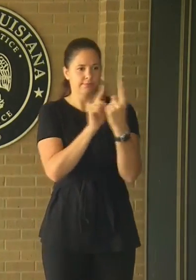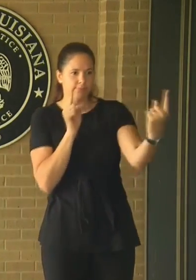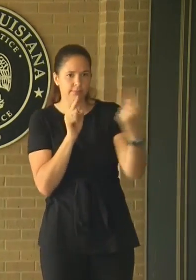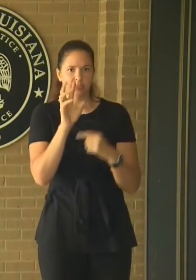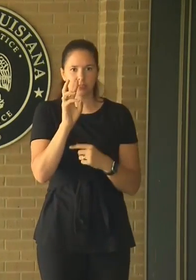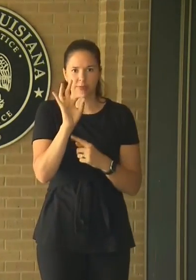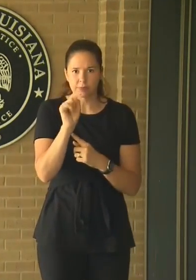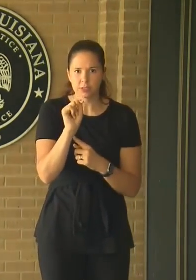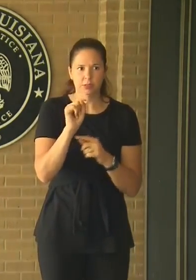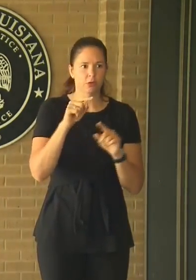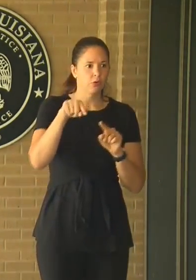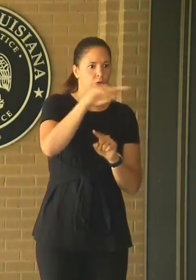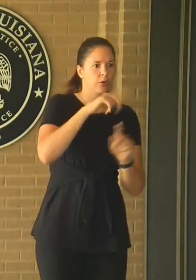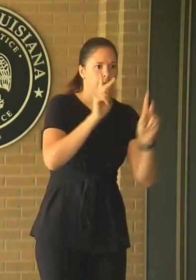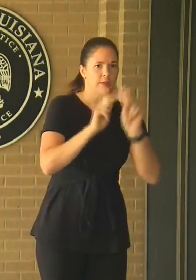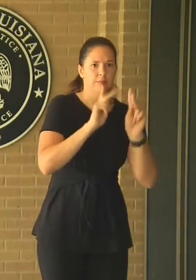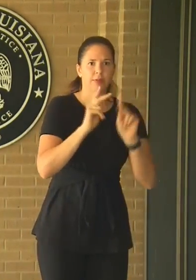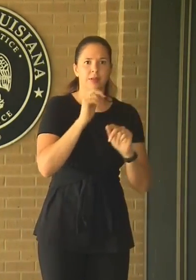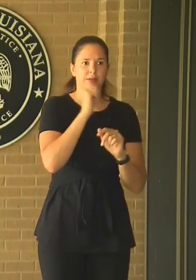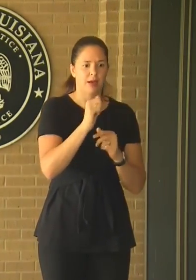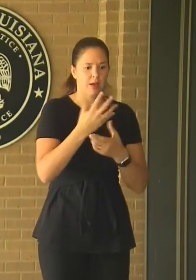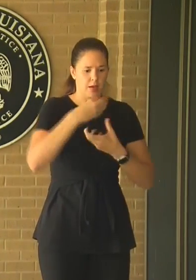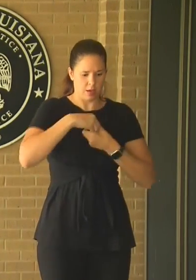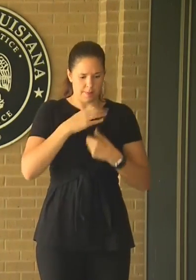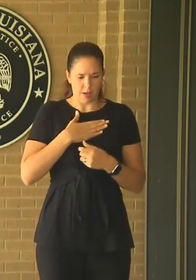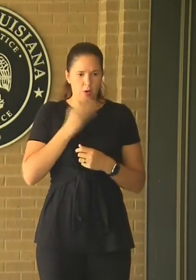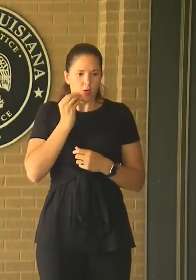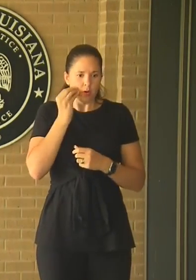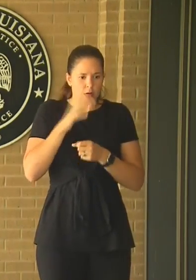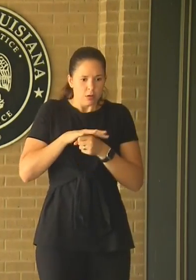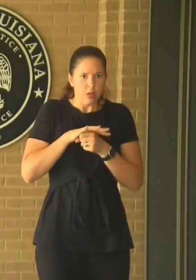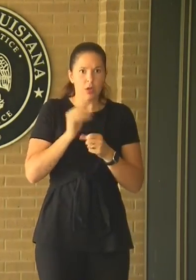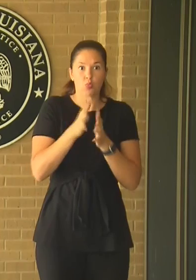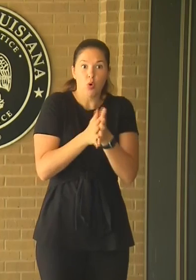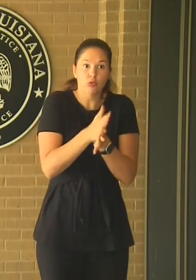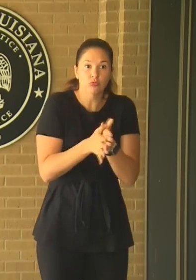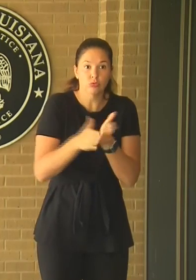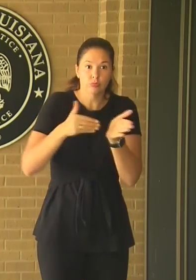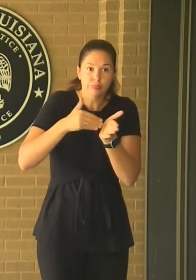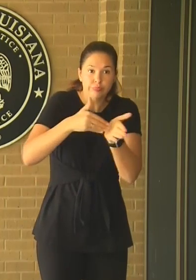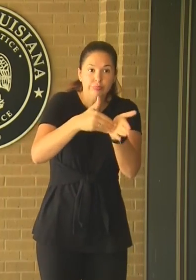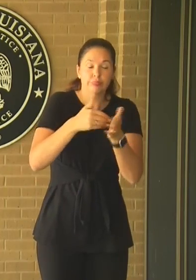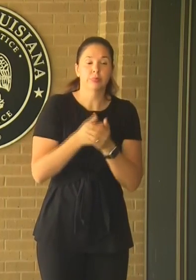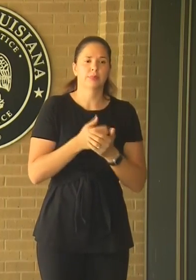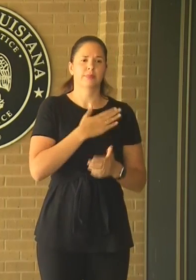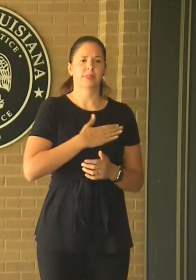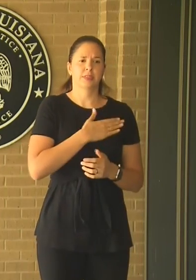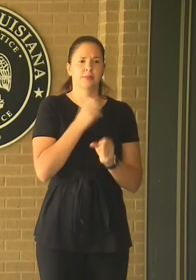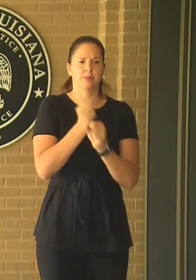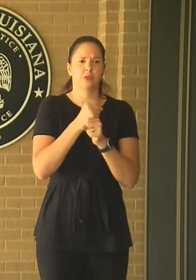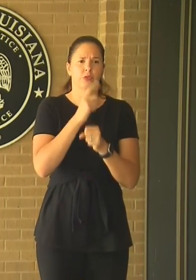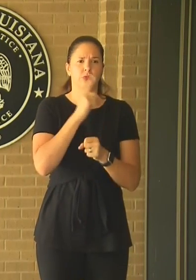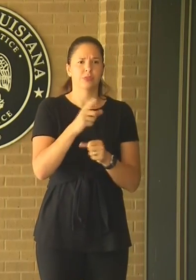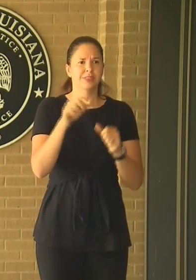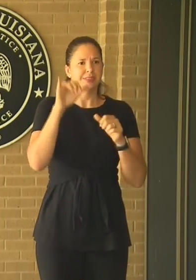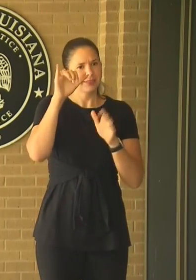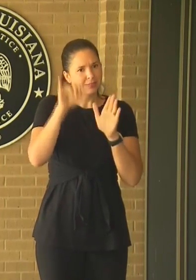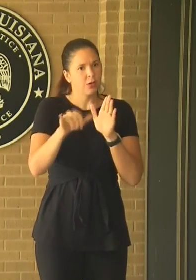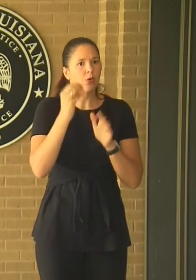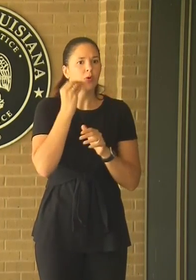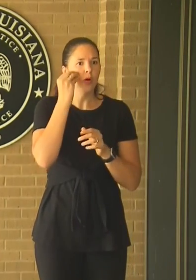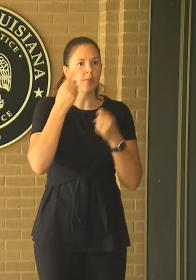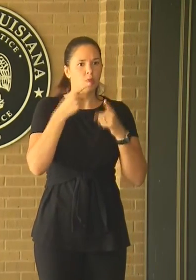from those people who are not part of your immediate household, washing your hands frequently, and please make sure that you stay home